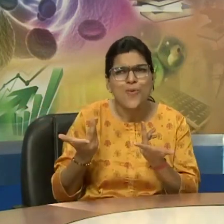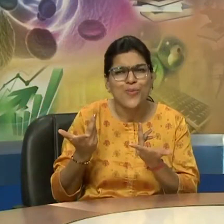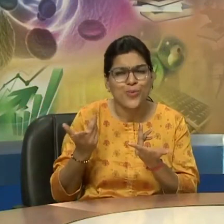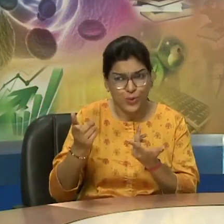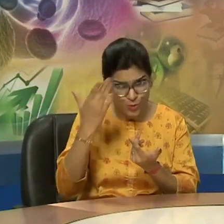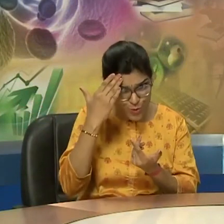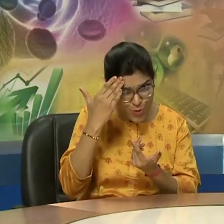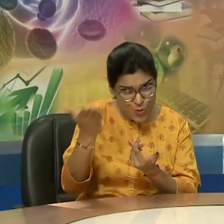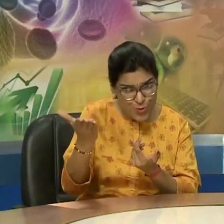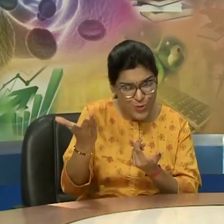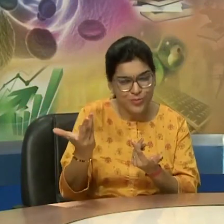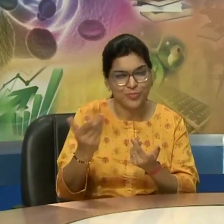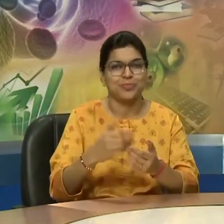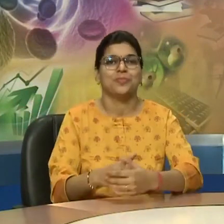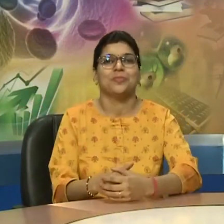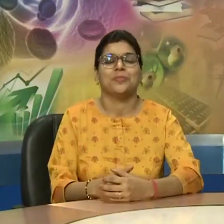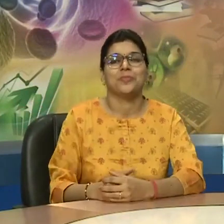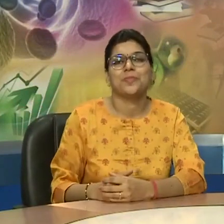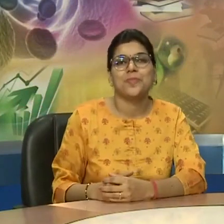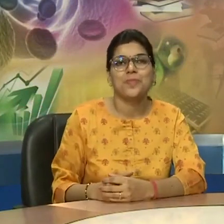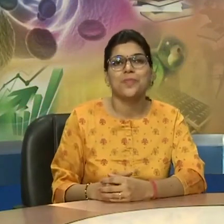father to become a doctor?"